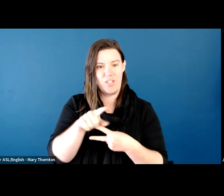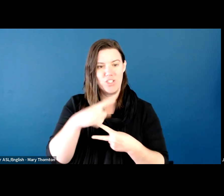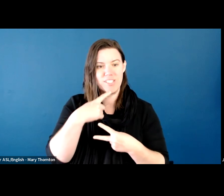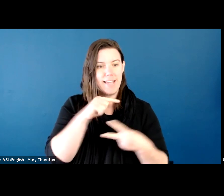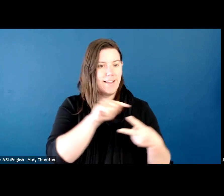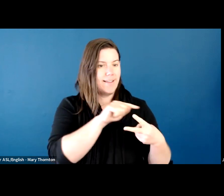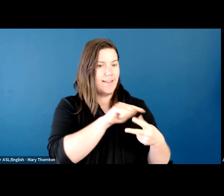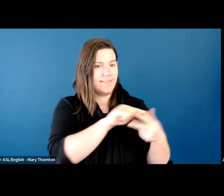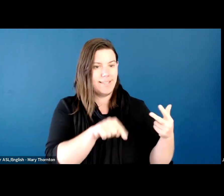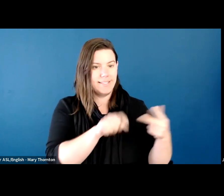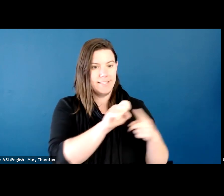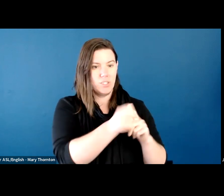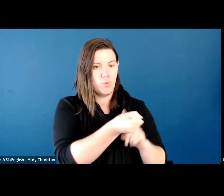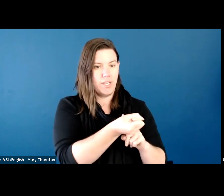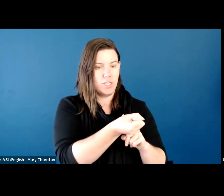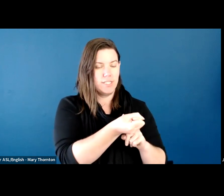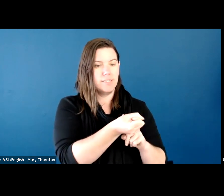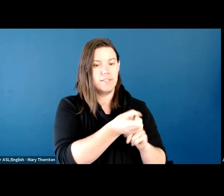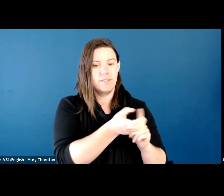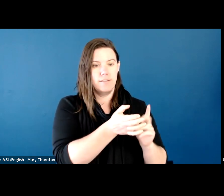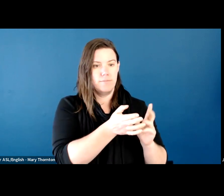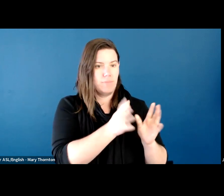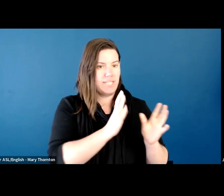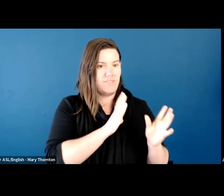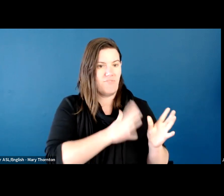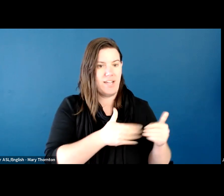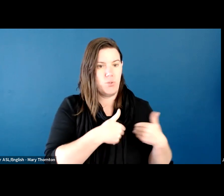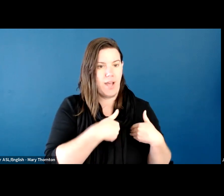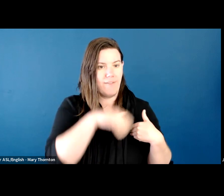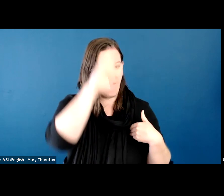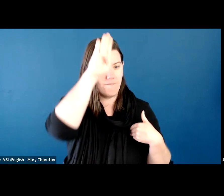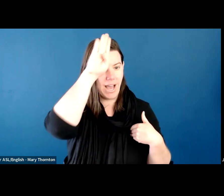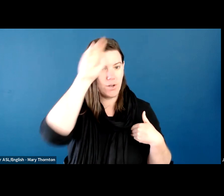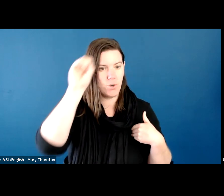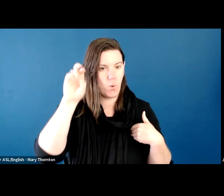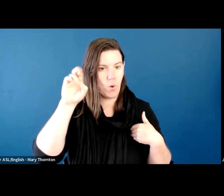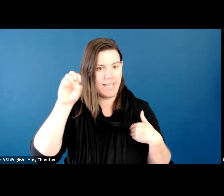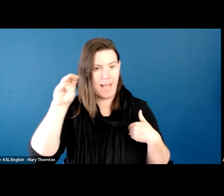fire involved, but not law enforcement. So you're welcome to answer that question.